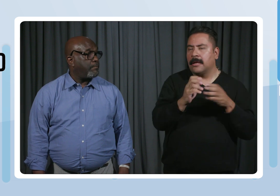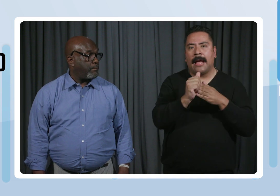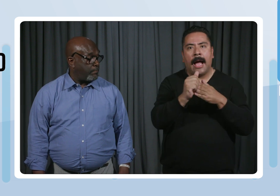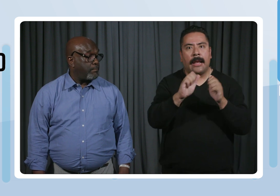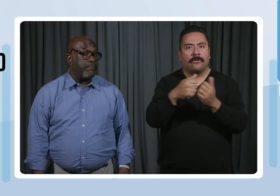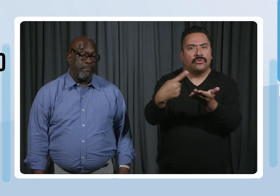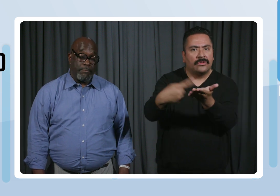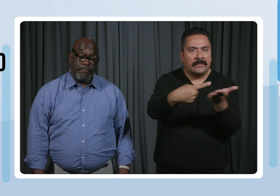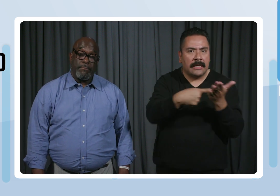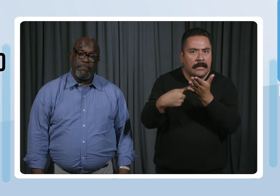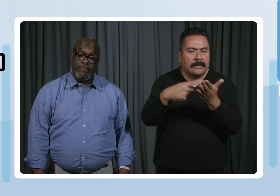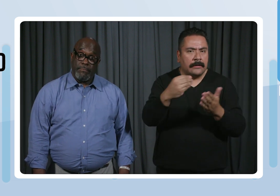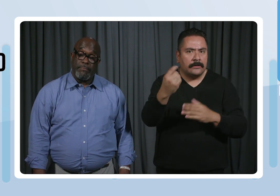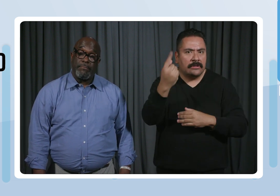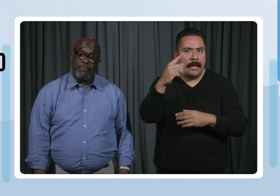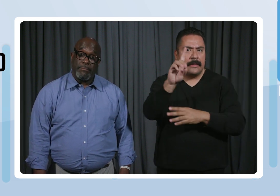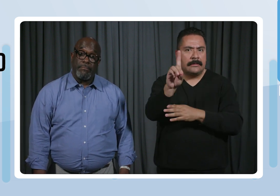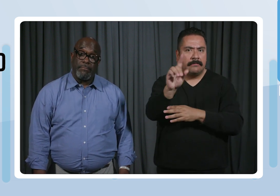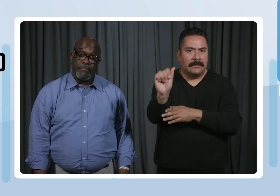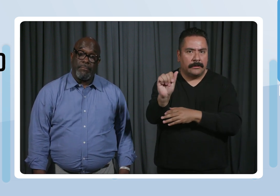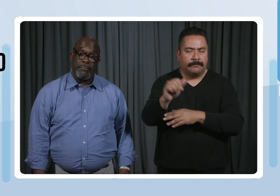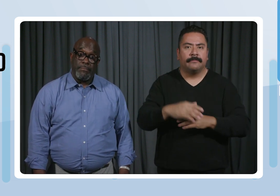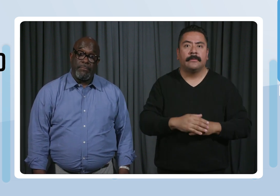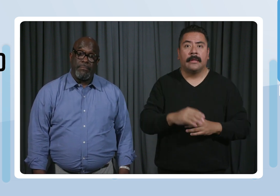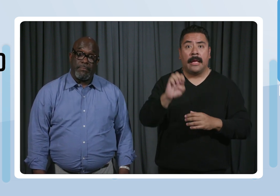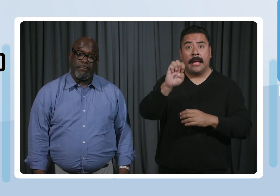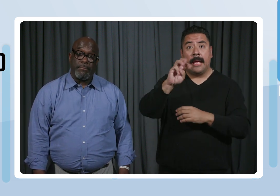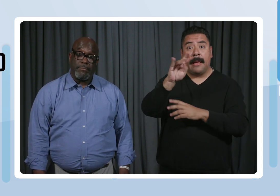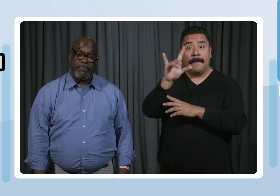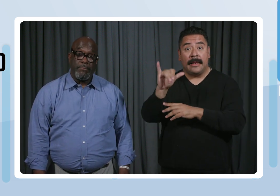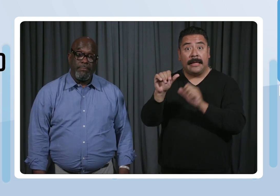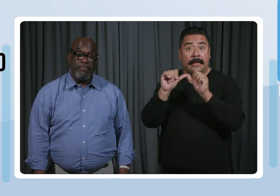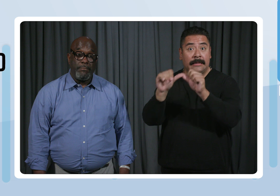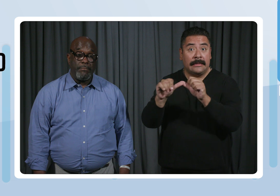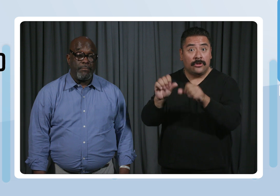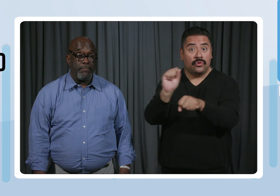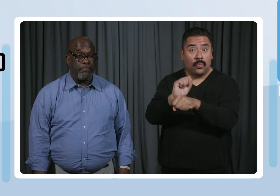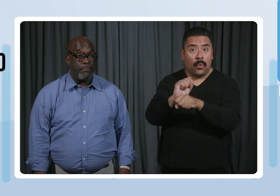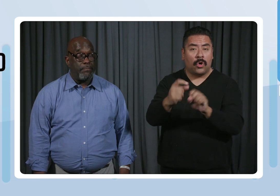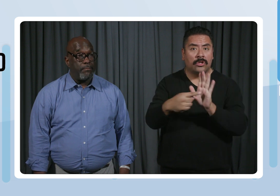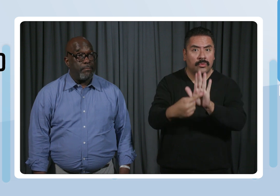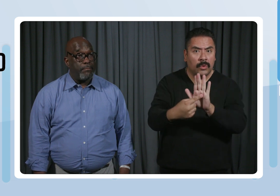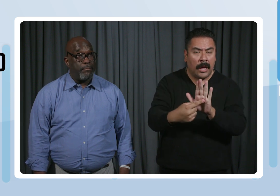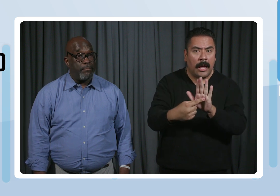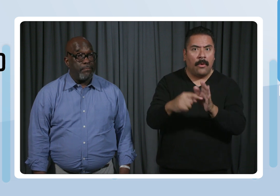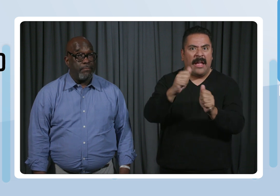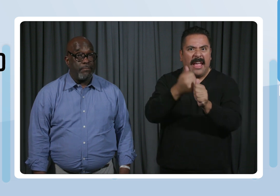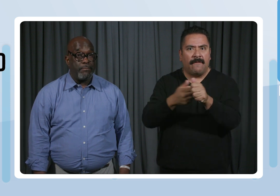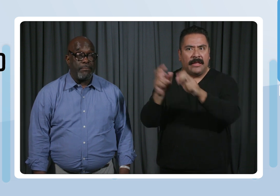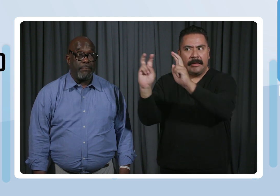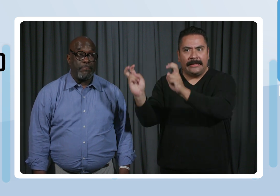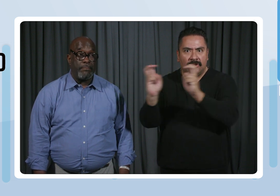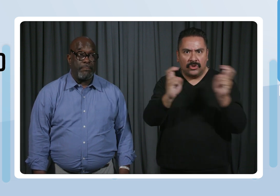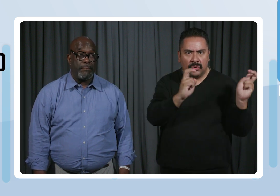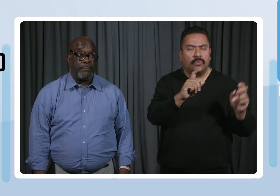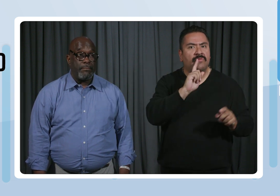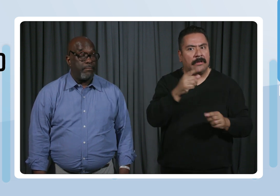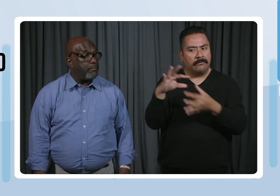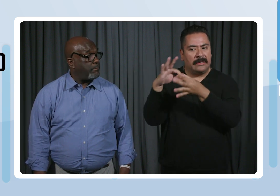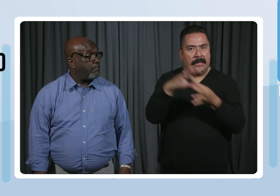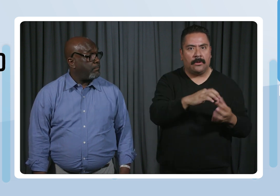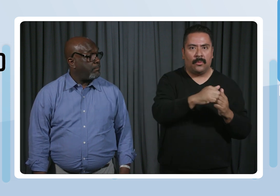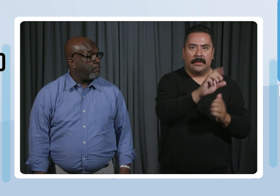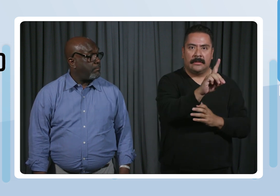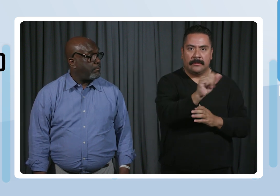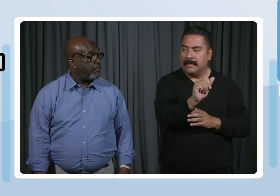to discuss and understand disability. Emily continues to work on demonstrating how every issue is a disability issue